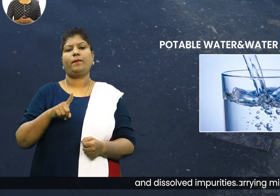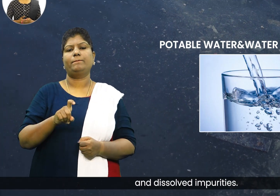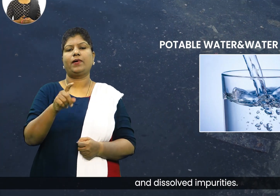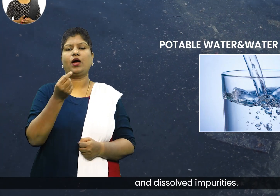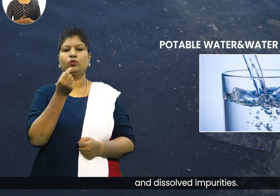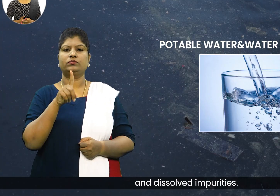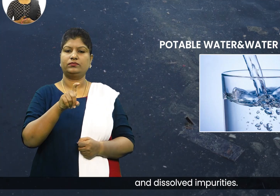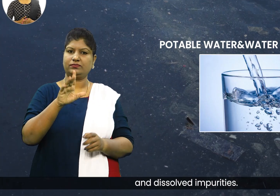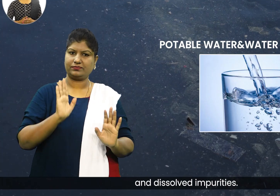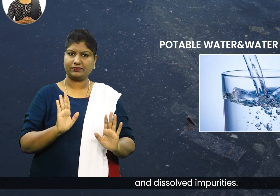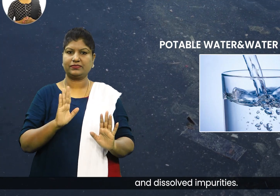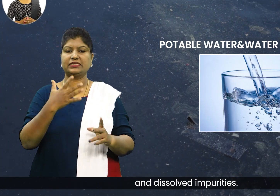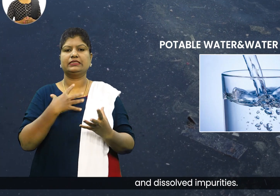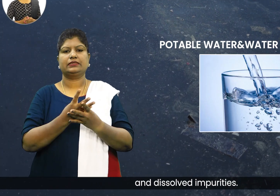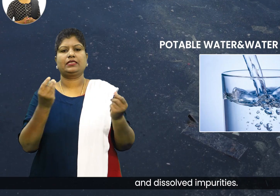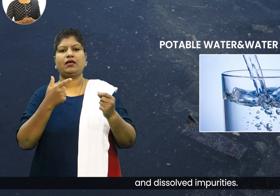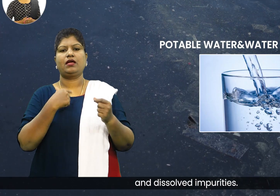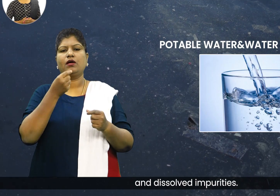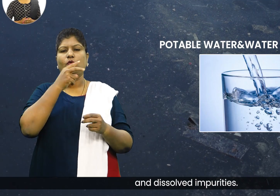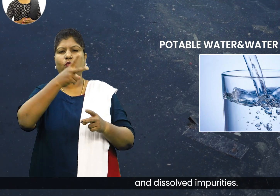and dissolved impurities.